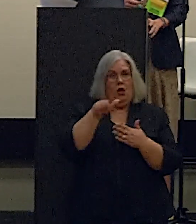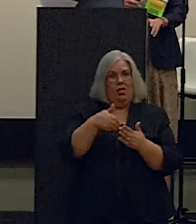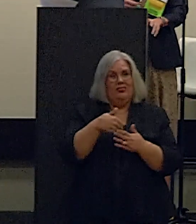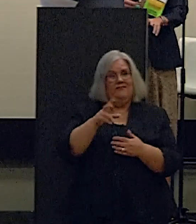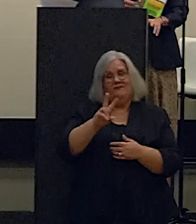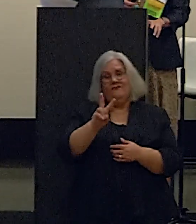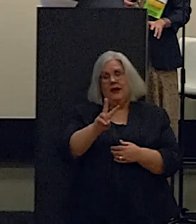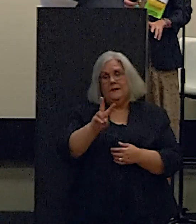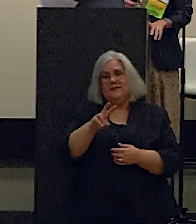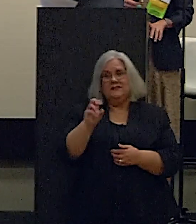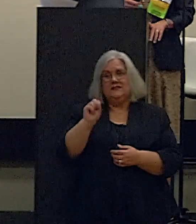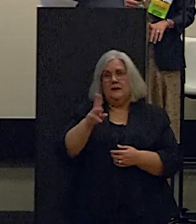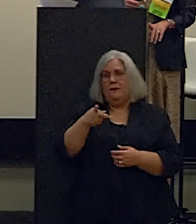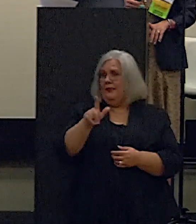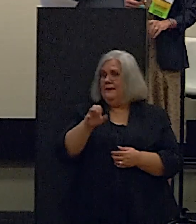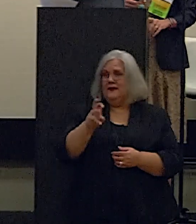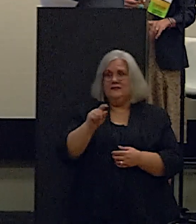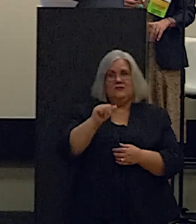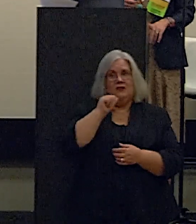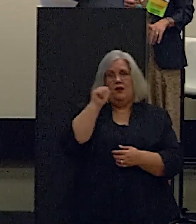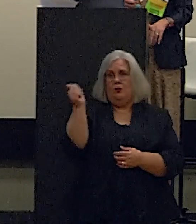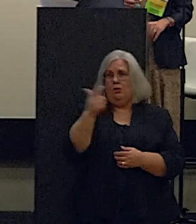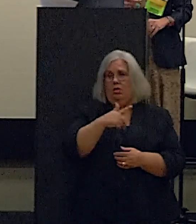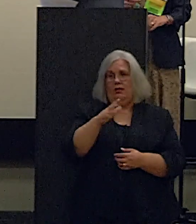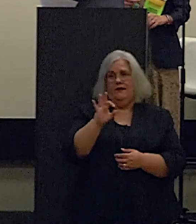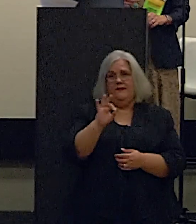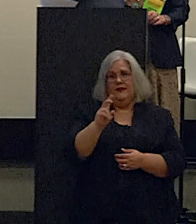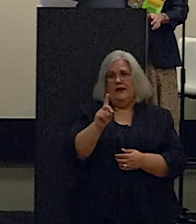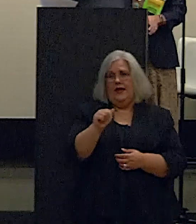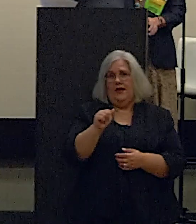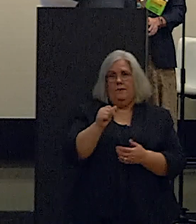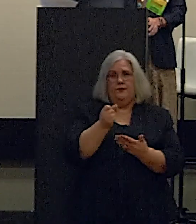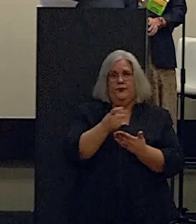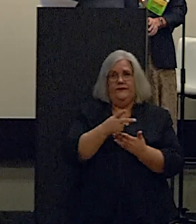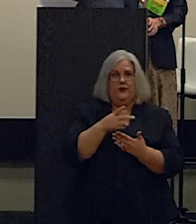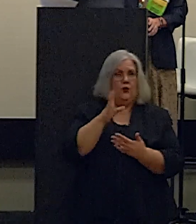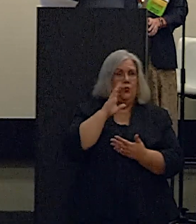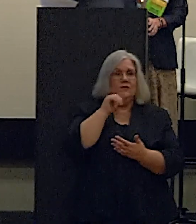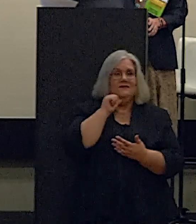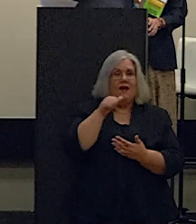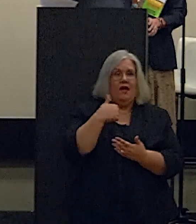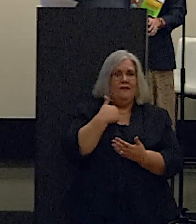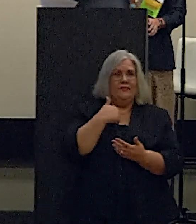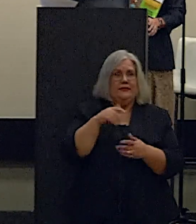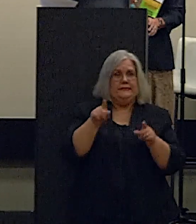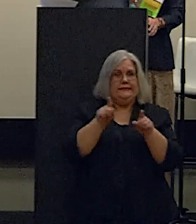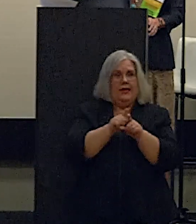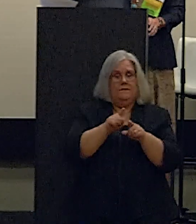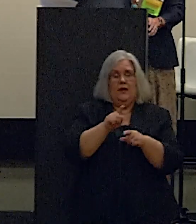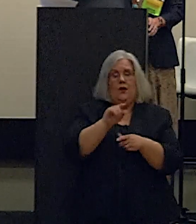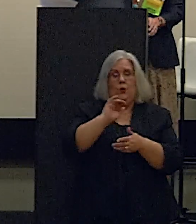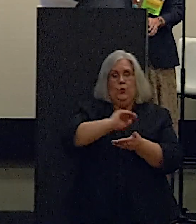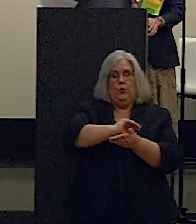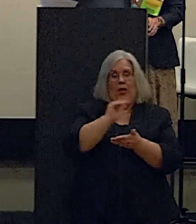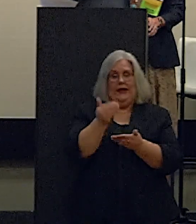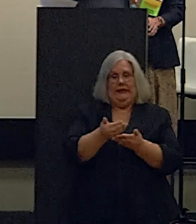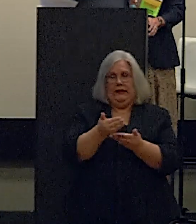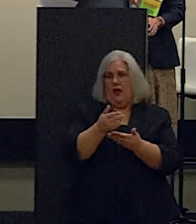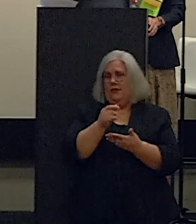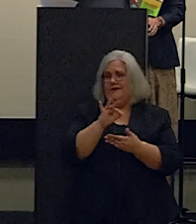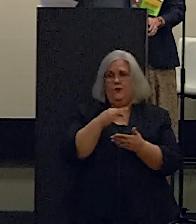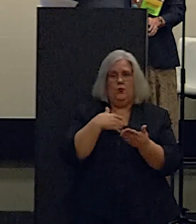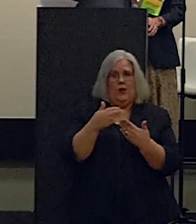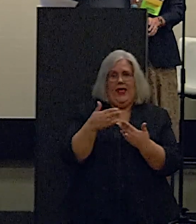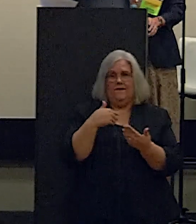supplements are not FDA approved. So that doesn't mean that you're going to have the same quantity of whatever drug